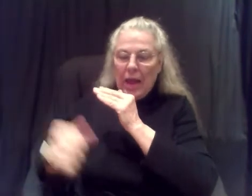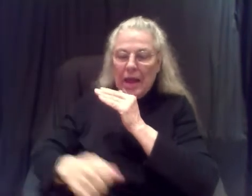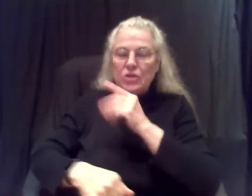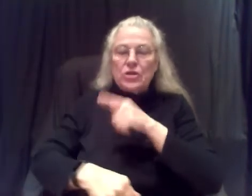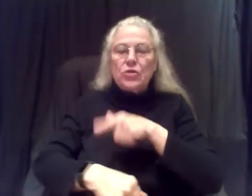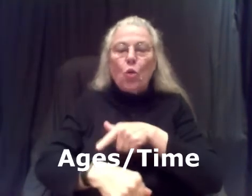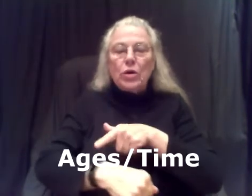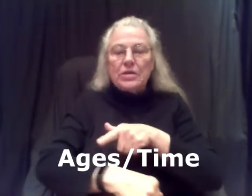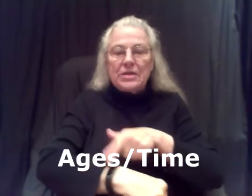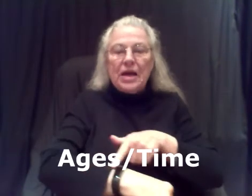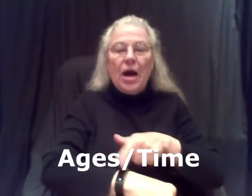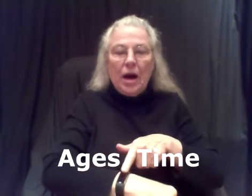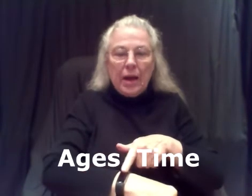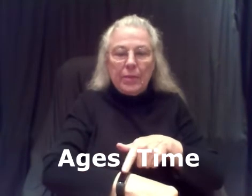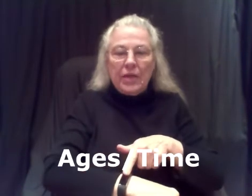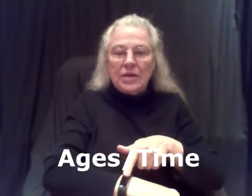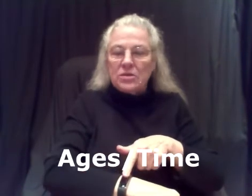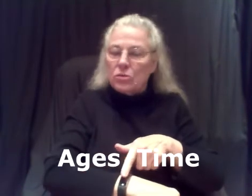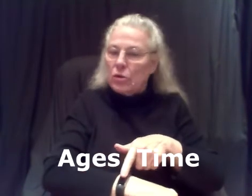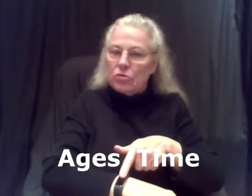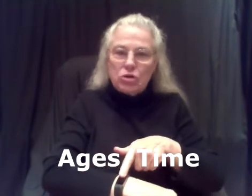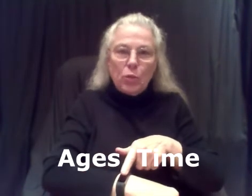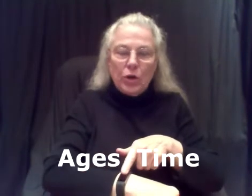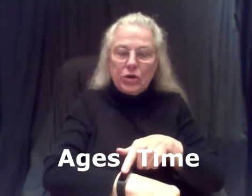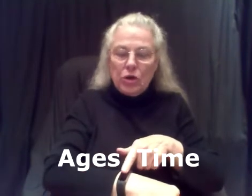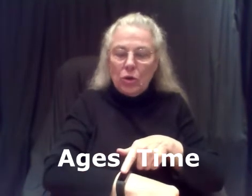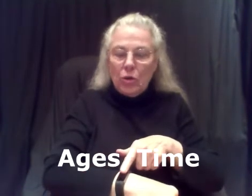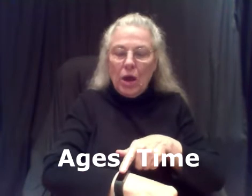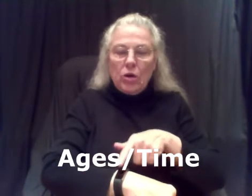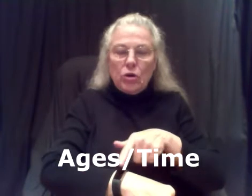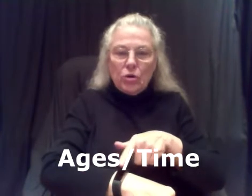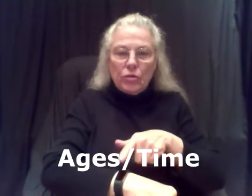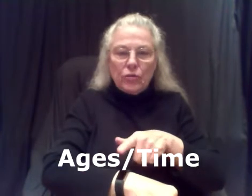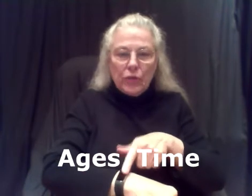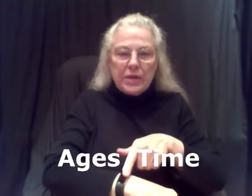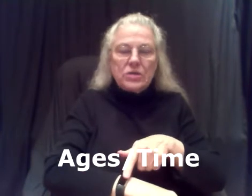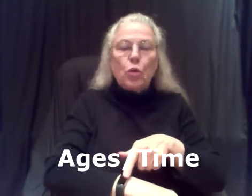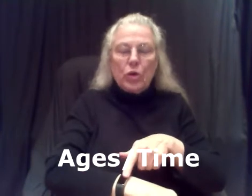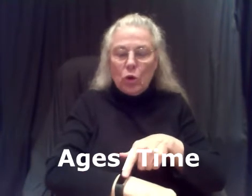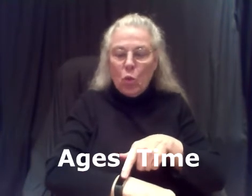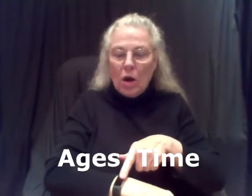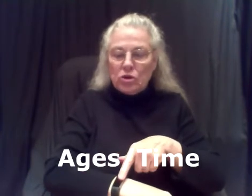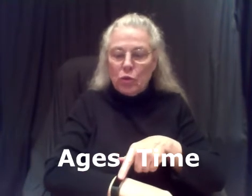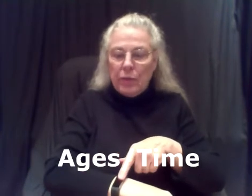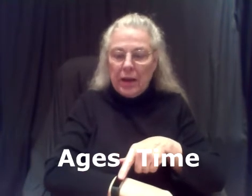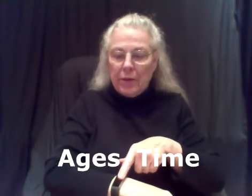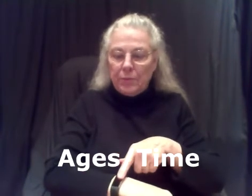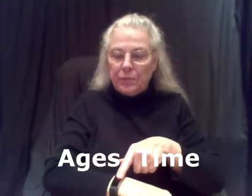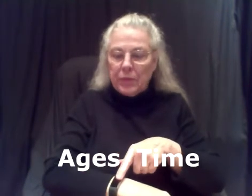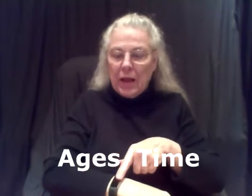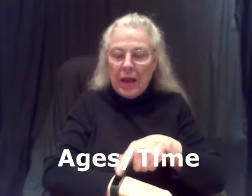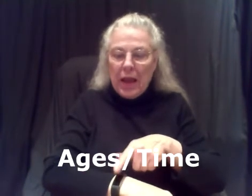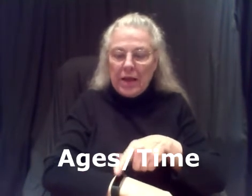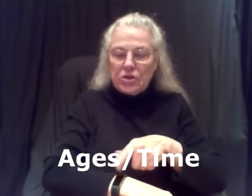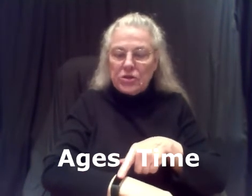Ages or time, and that's when you just point to your wrist where your watch would be. Ages or